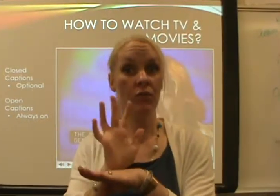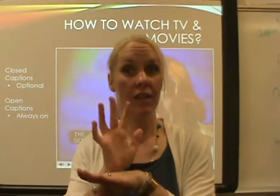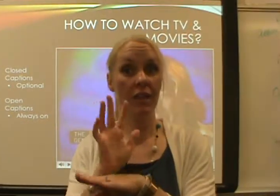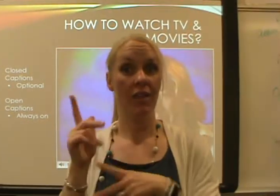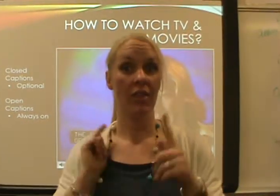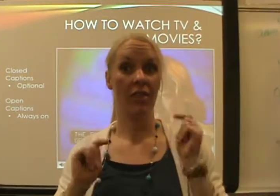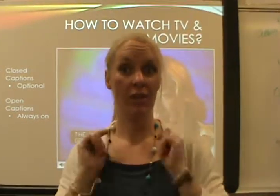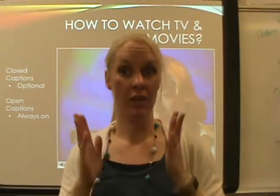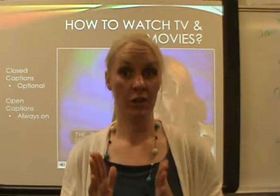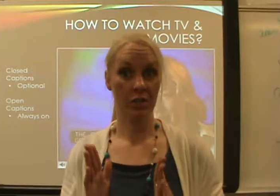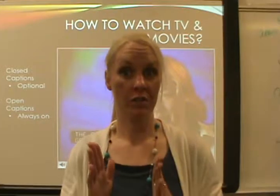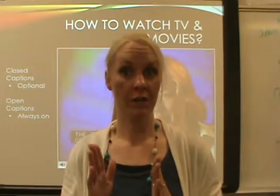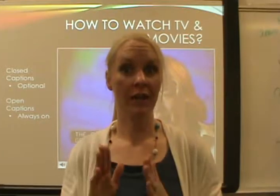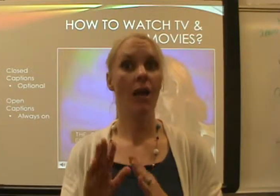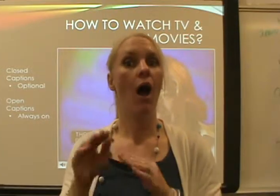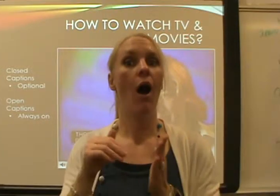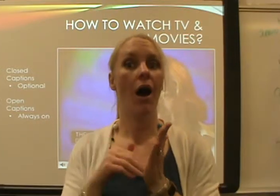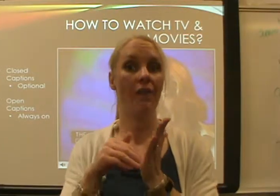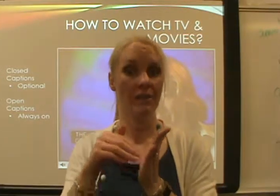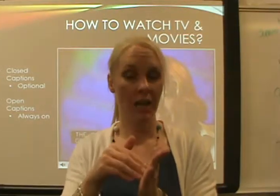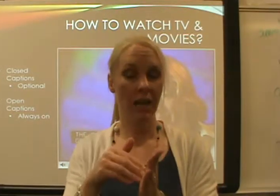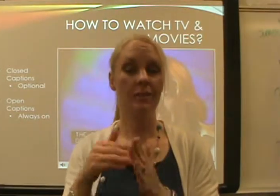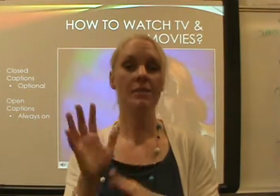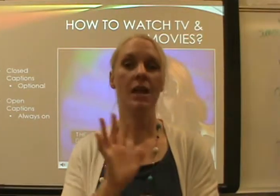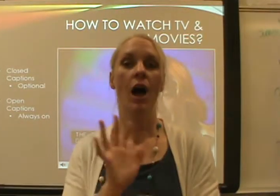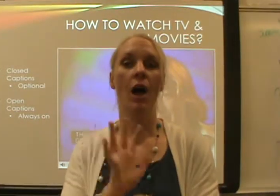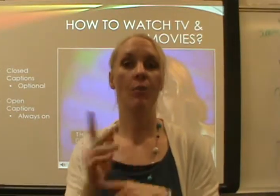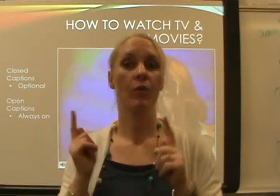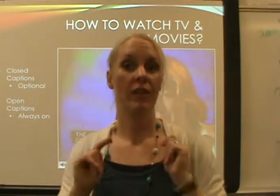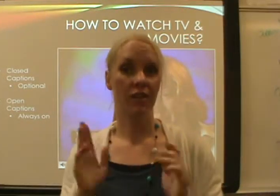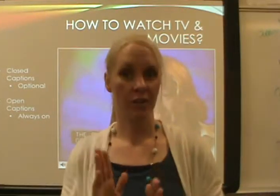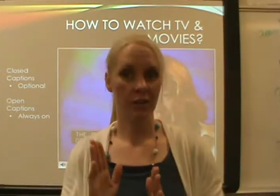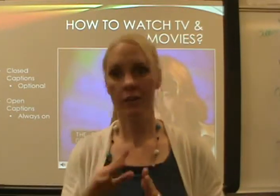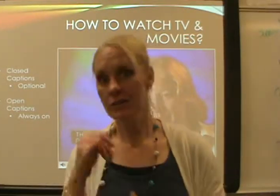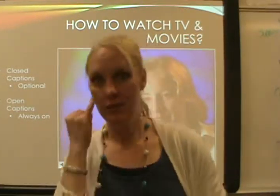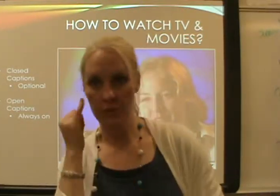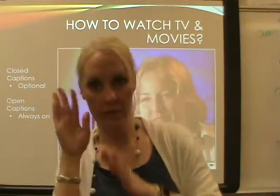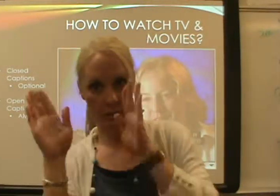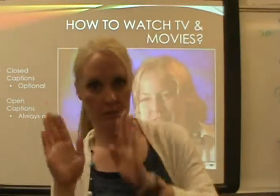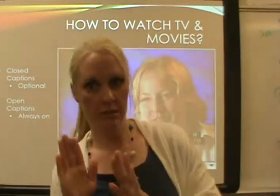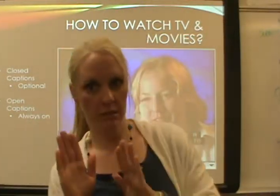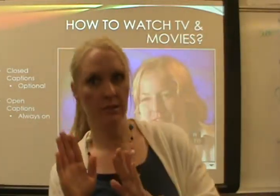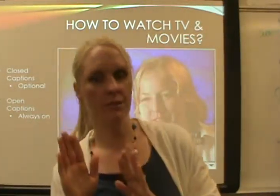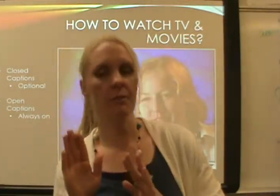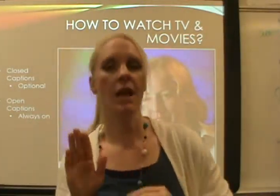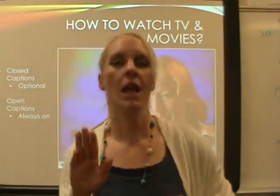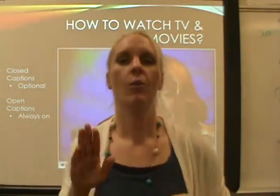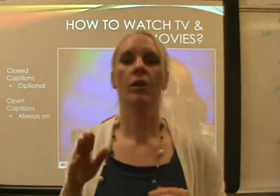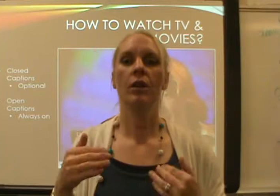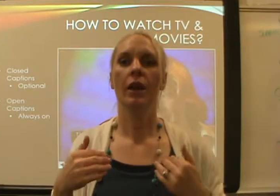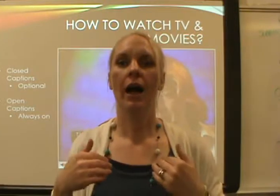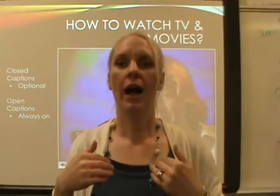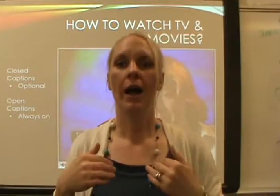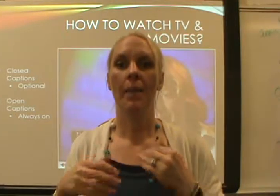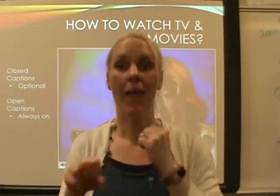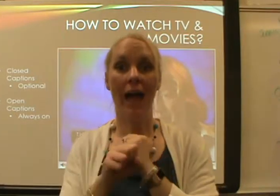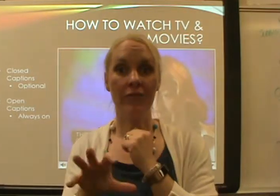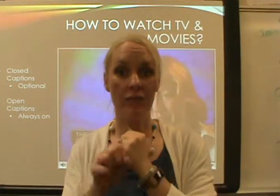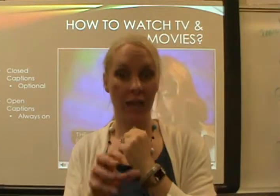movie theaters, right? Oftentimes, a movie theater, if they're like really awesome, will